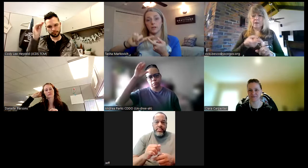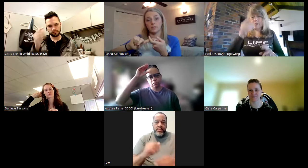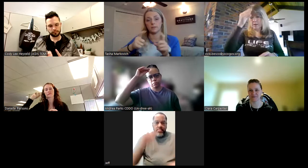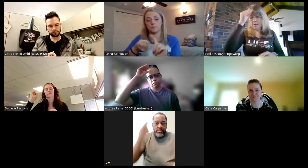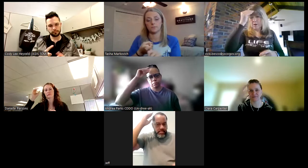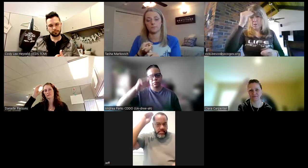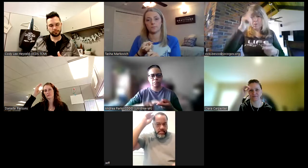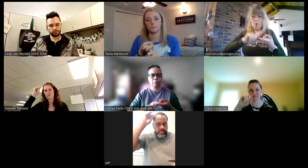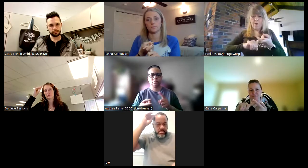Boyfriend.